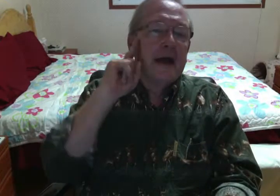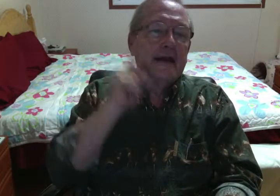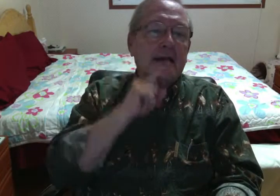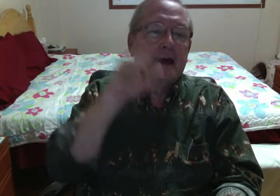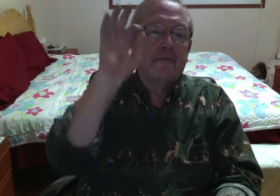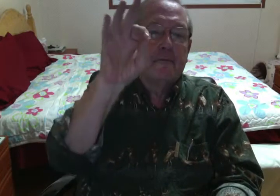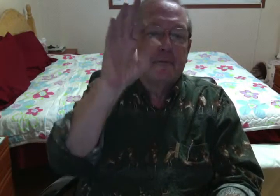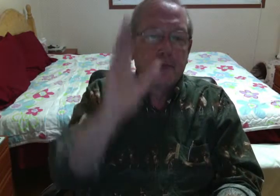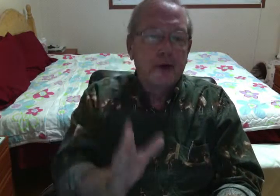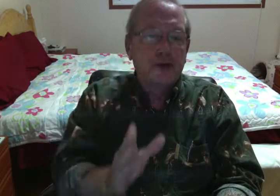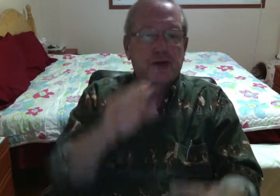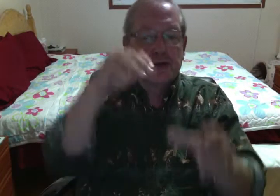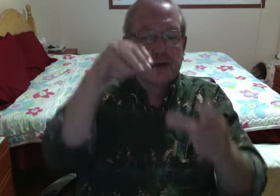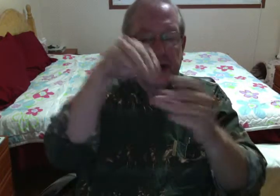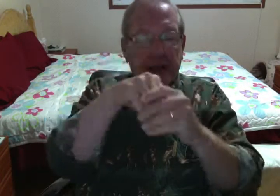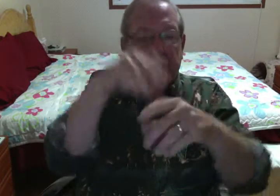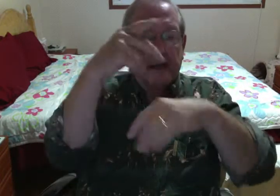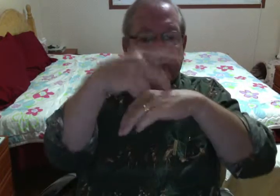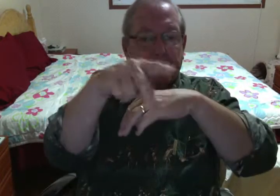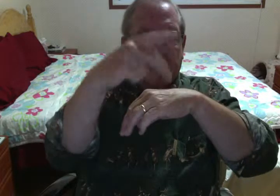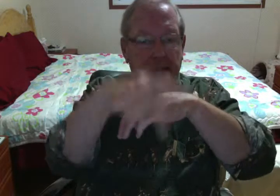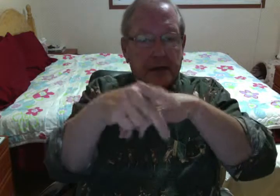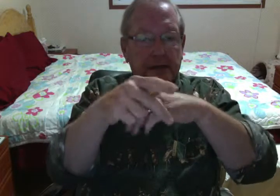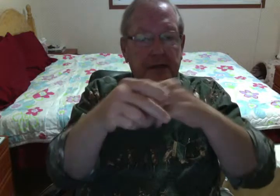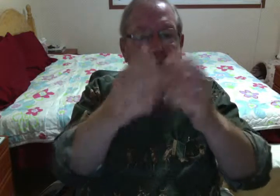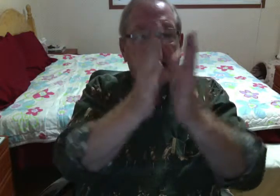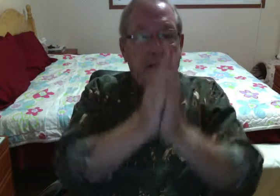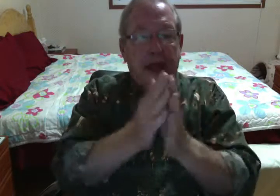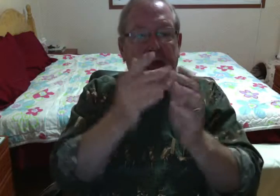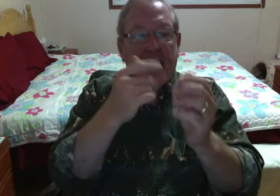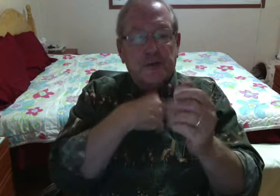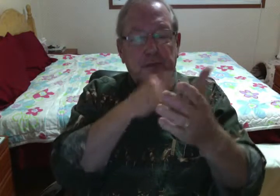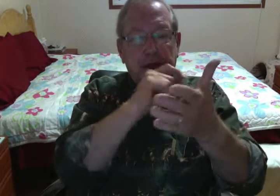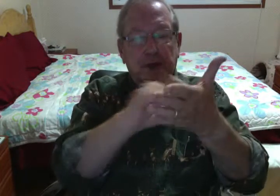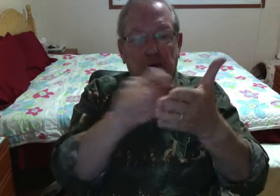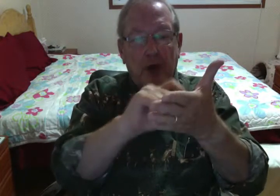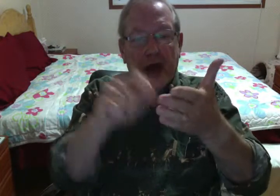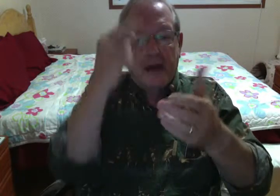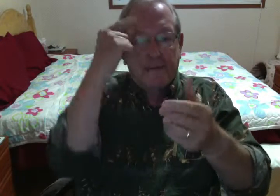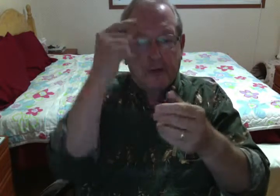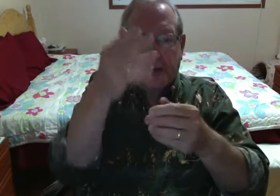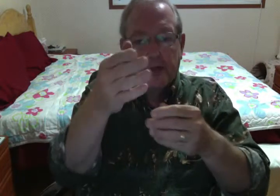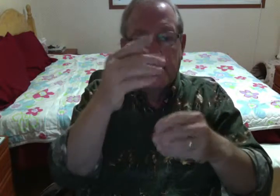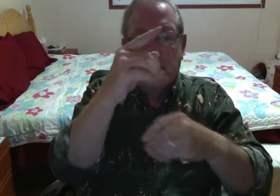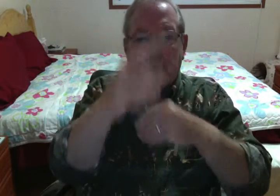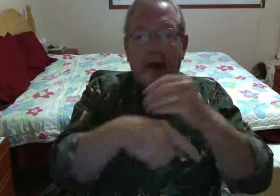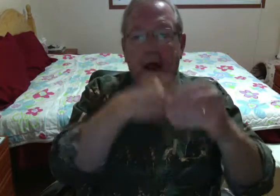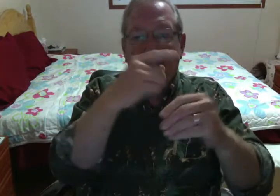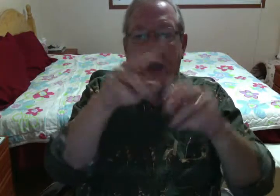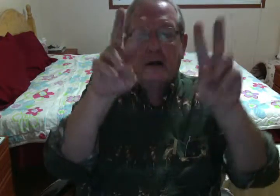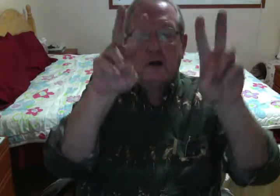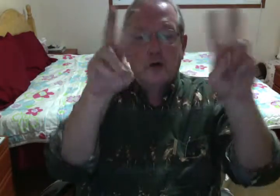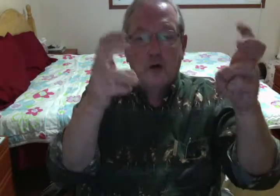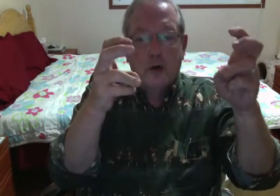deaf preachers in the Philippines. They asked me to write for them about, quote,